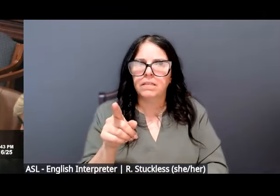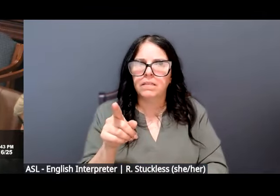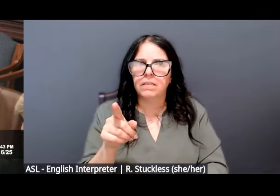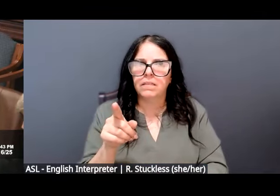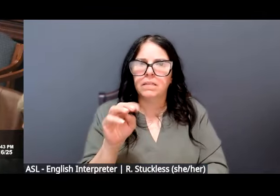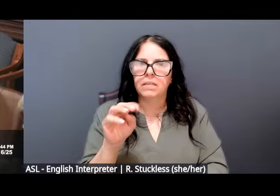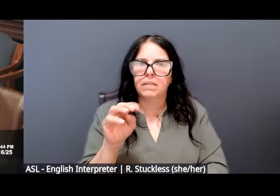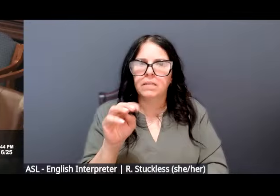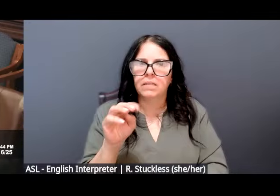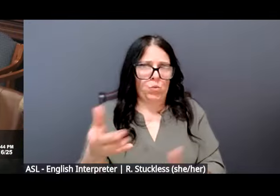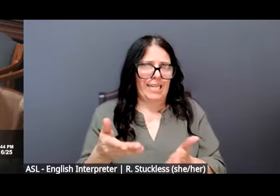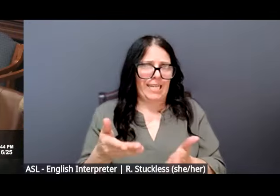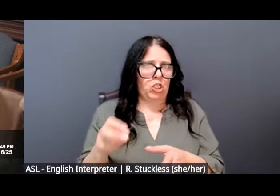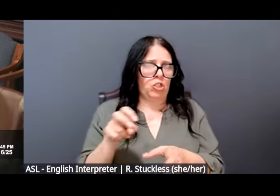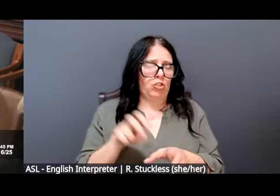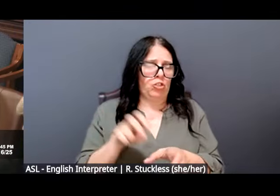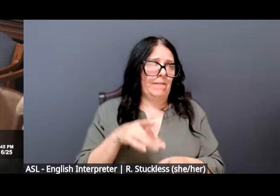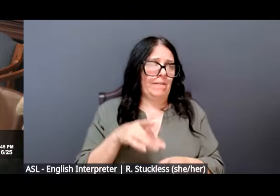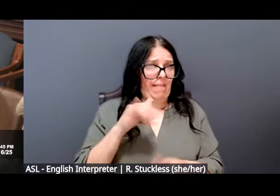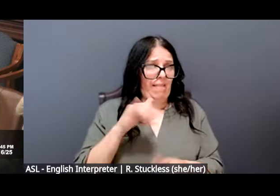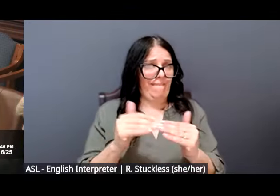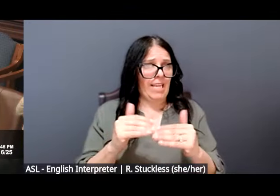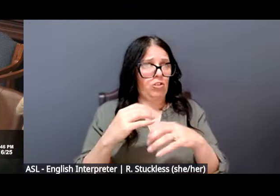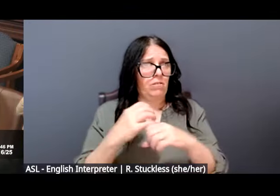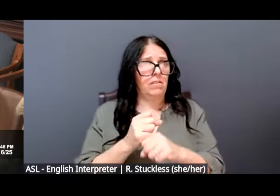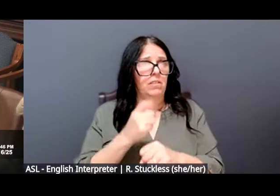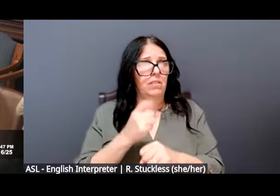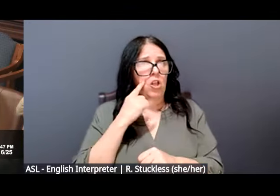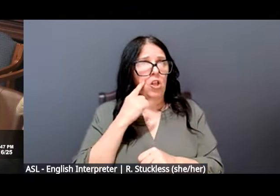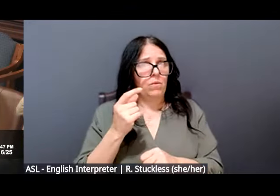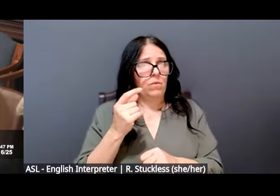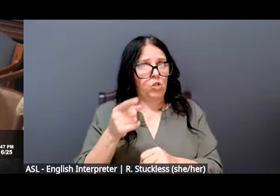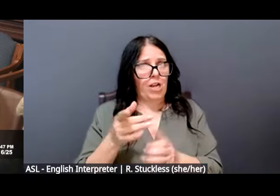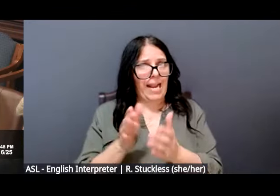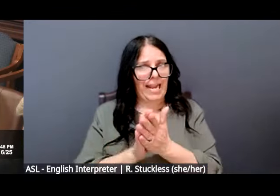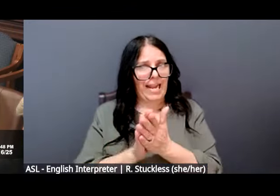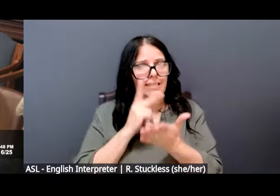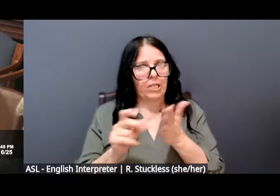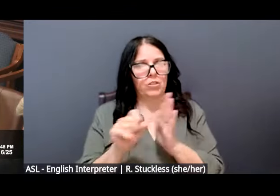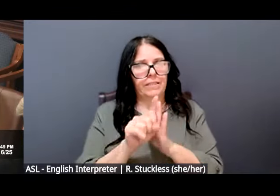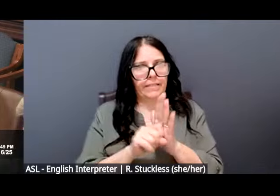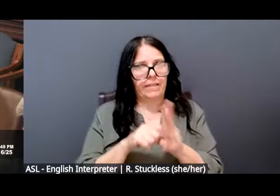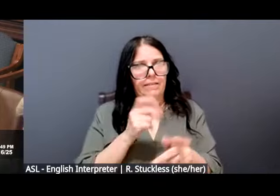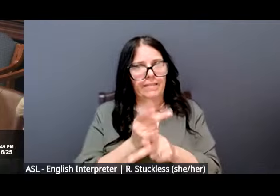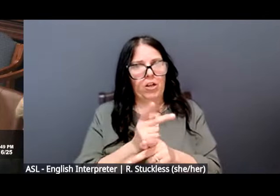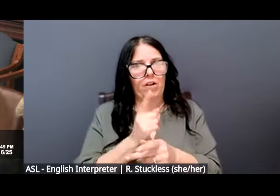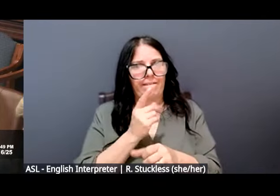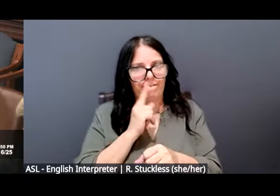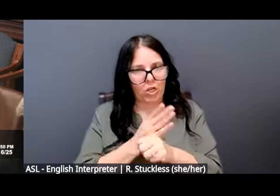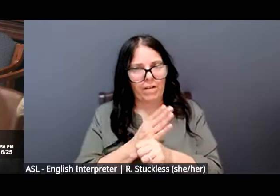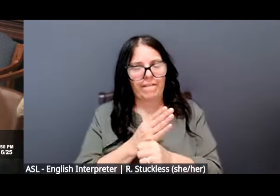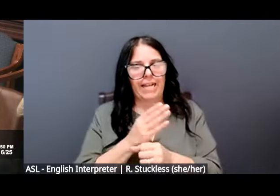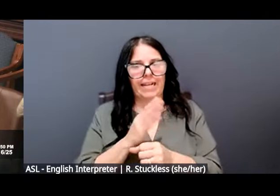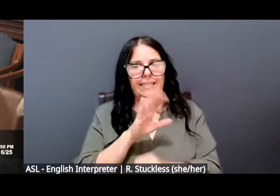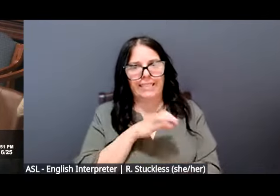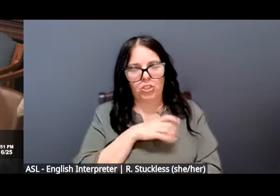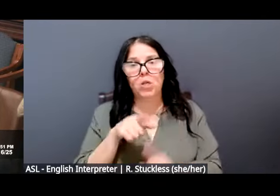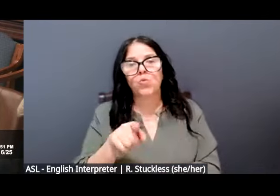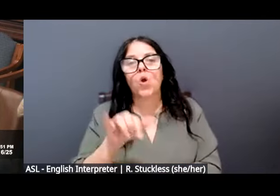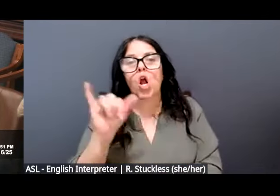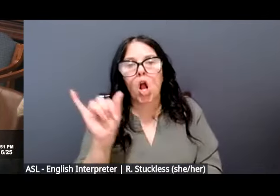rendition? That you are asking the Secretary of State to verify citizenship, but you are also specifying